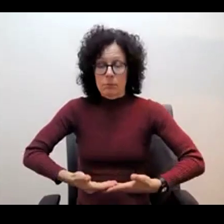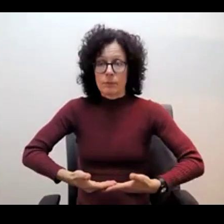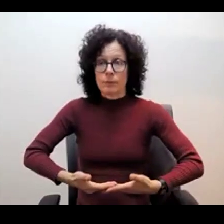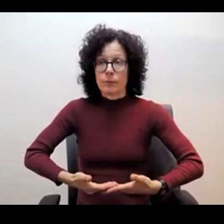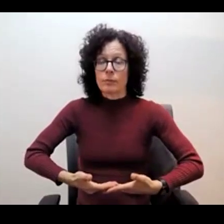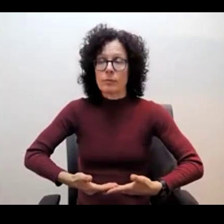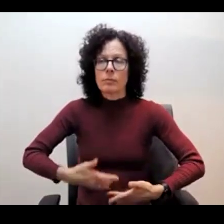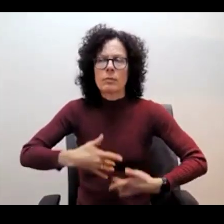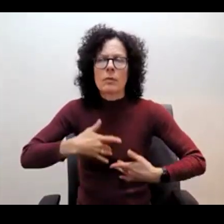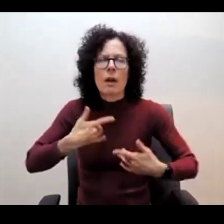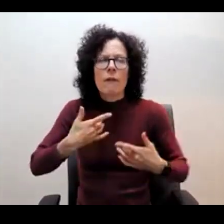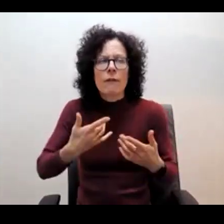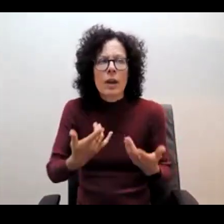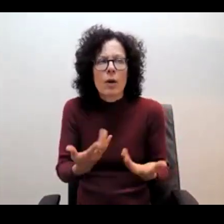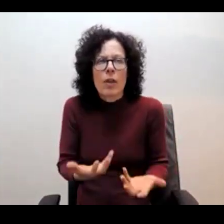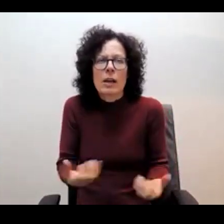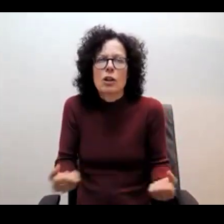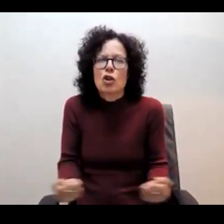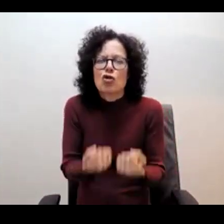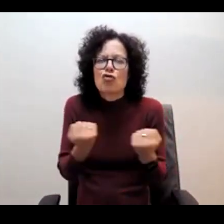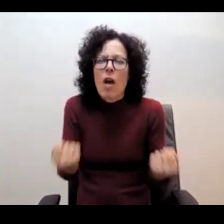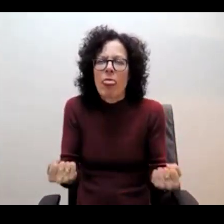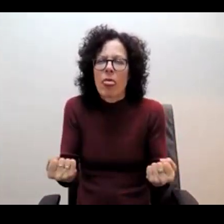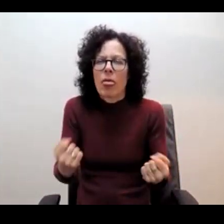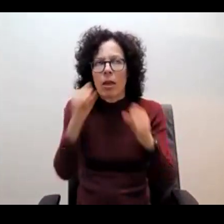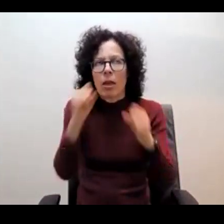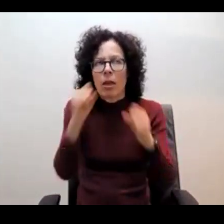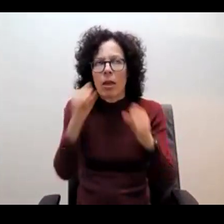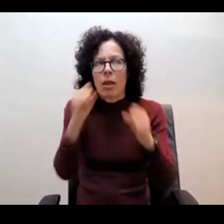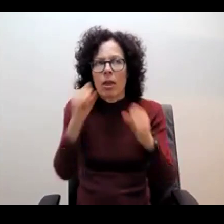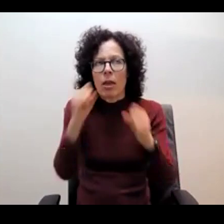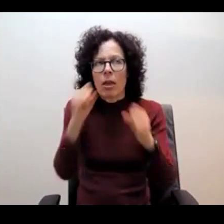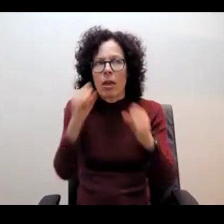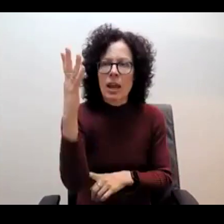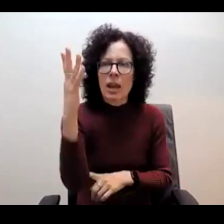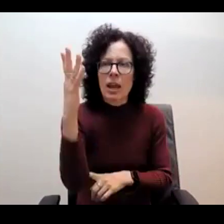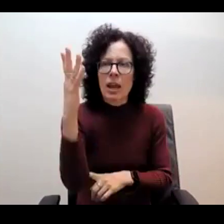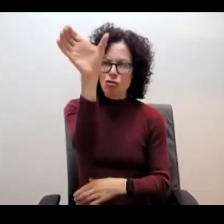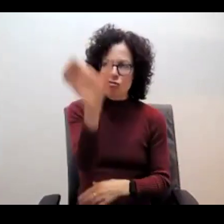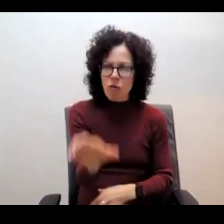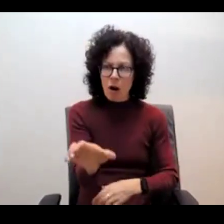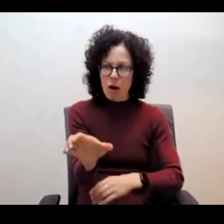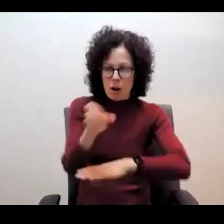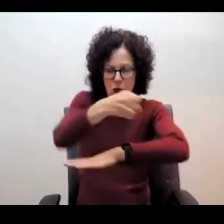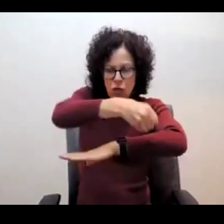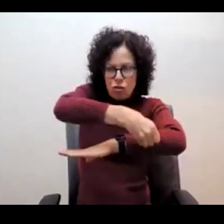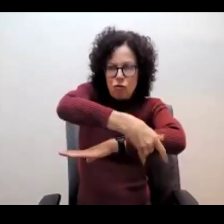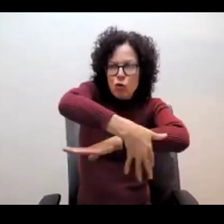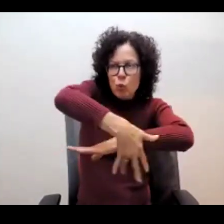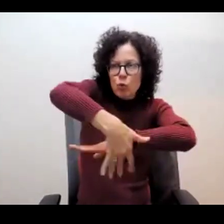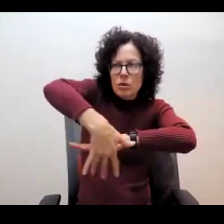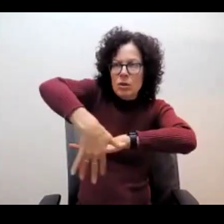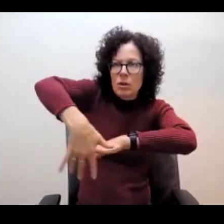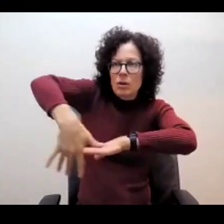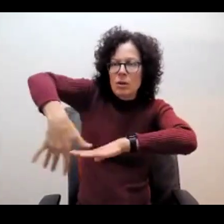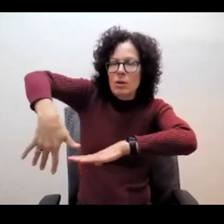And feel that strength of the tree, the trunk, the roots going down into the earth.